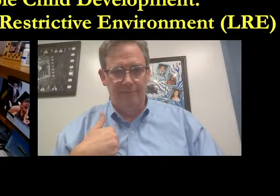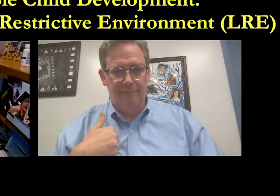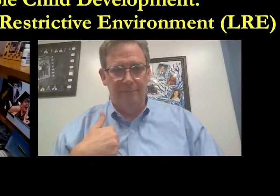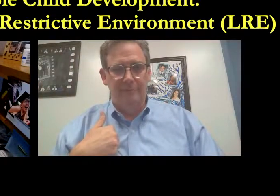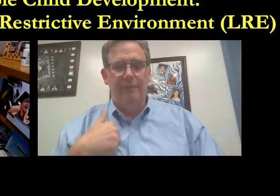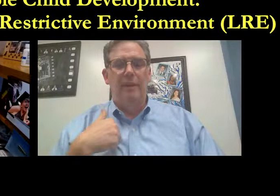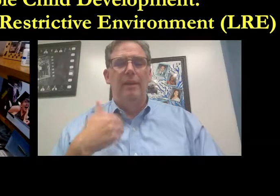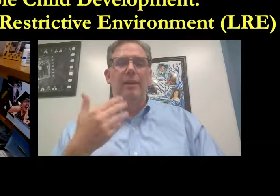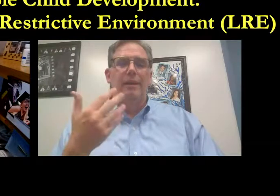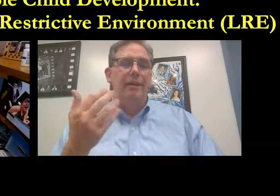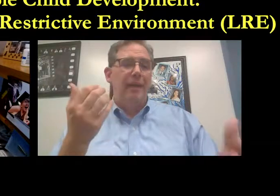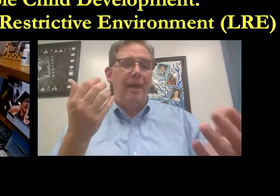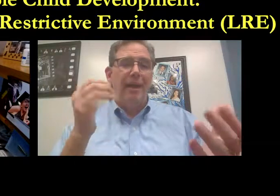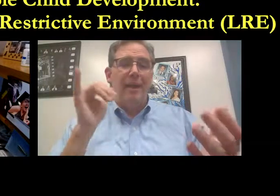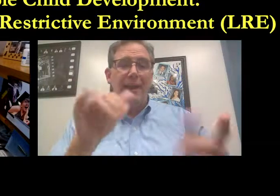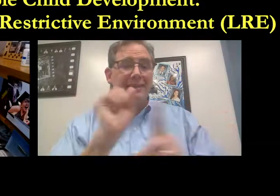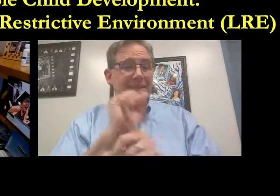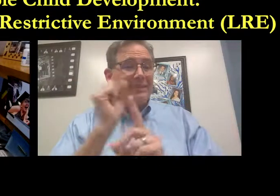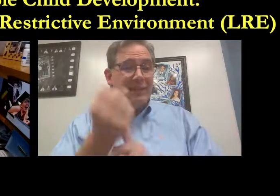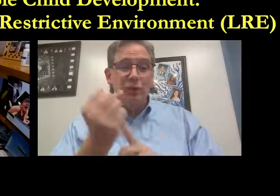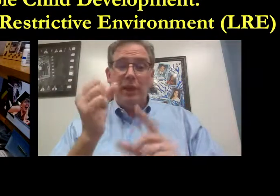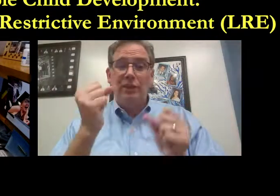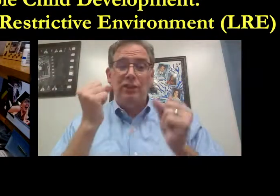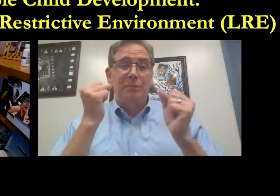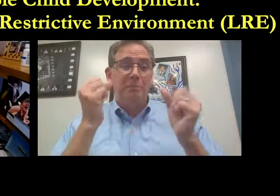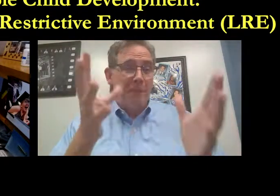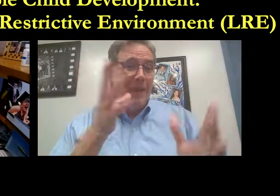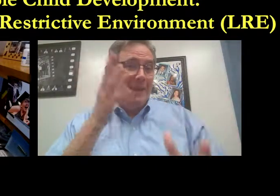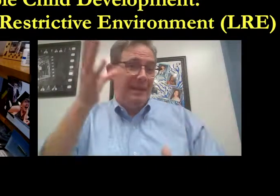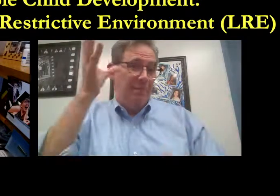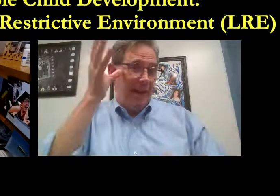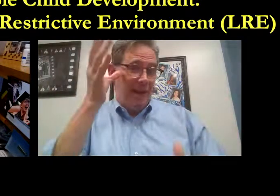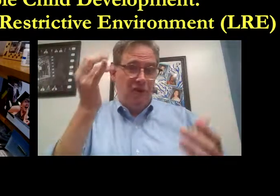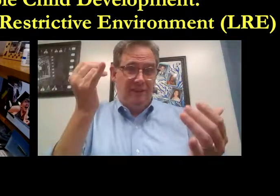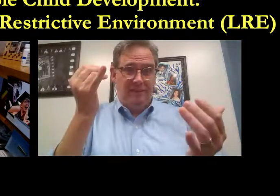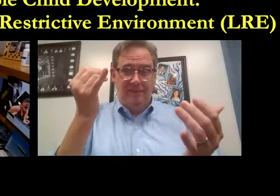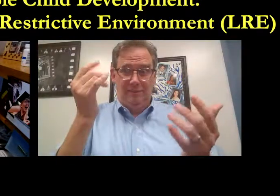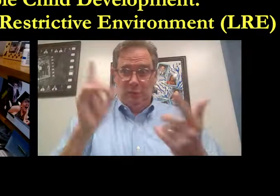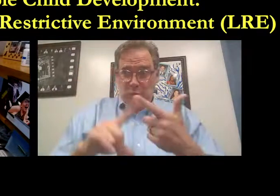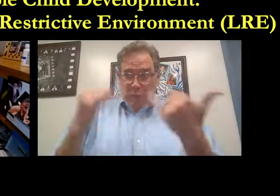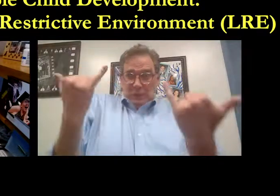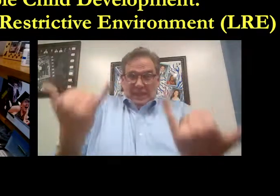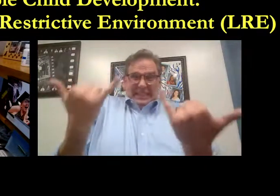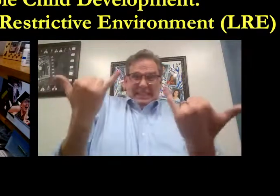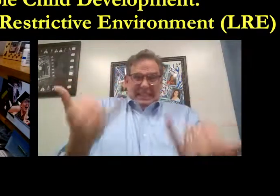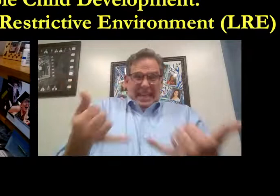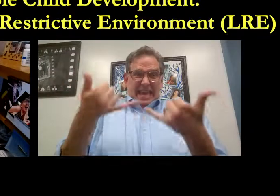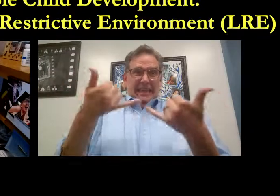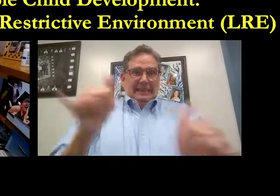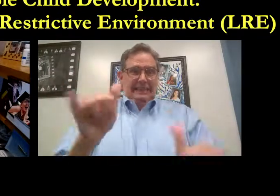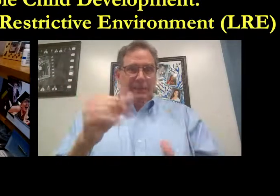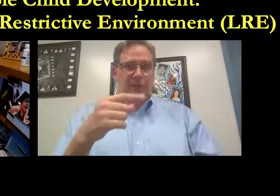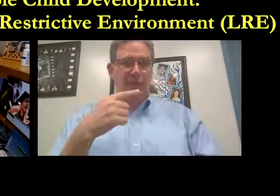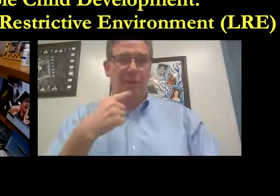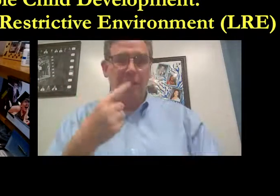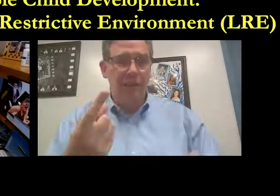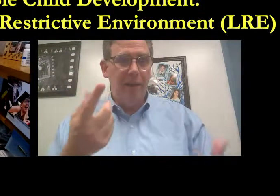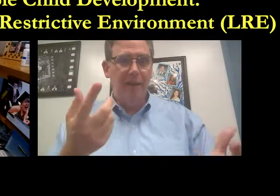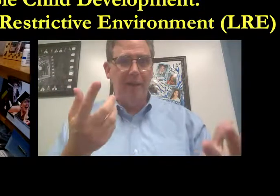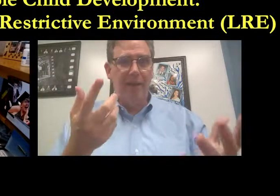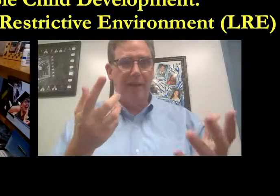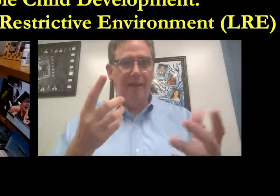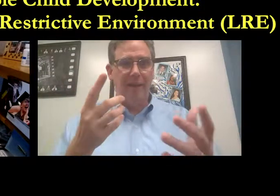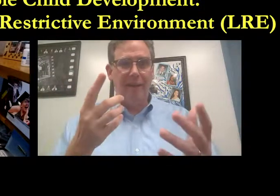At that time, with the information that they had, they made the best decisions that they could. I think it's the situation